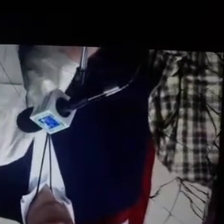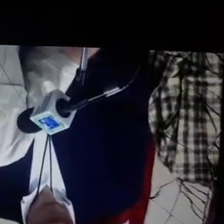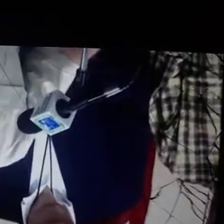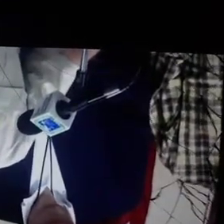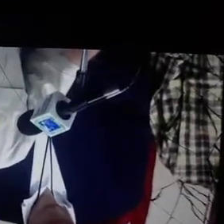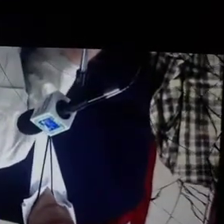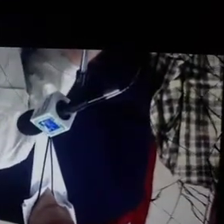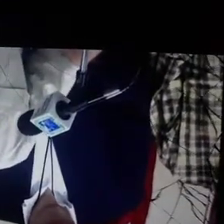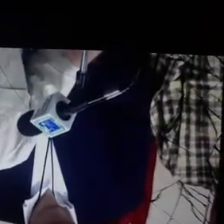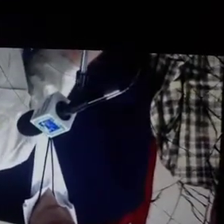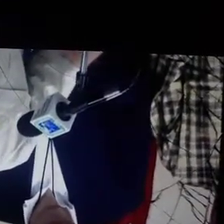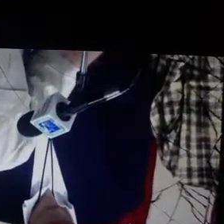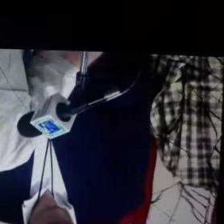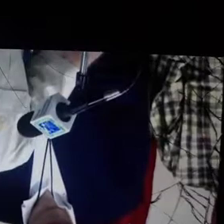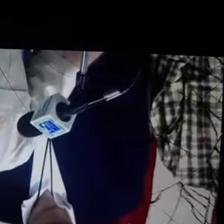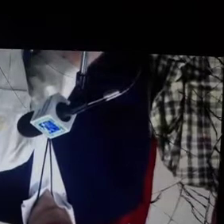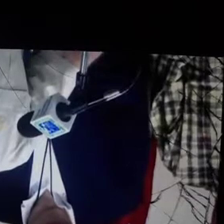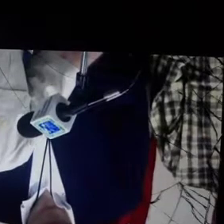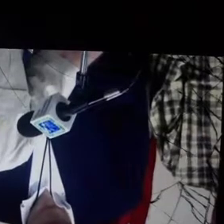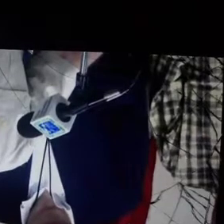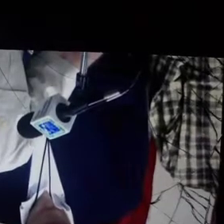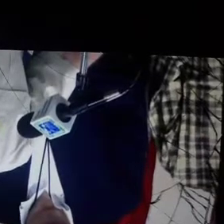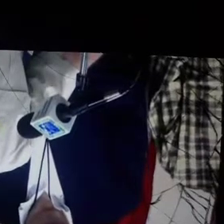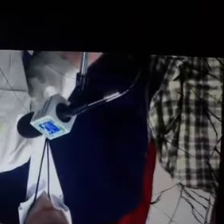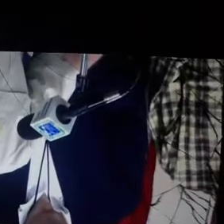and leave. I think you'll be